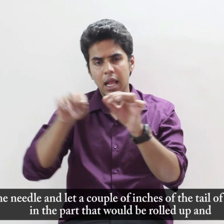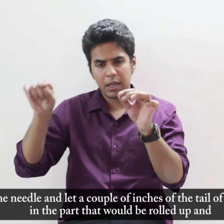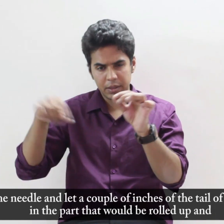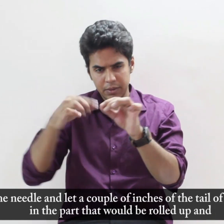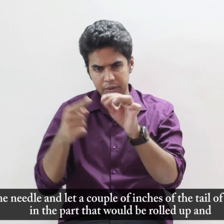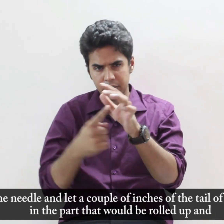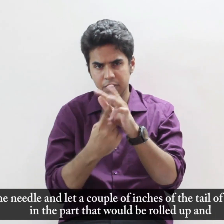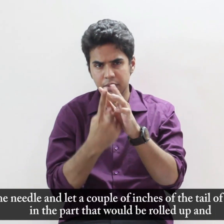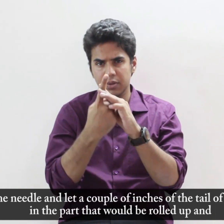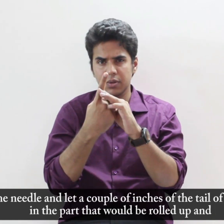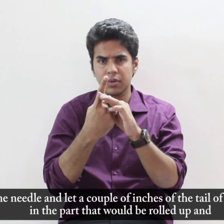rolled up and